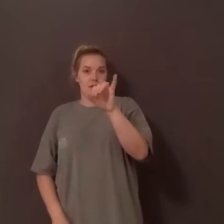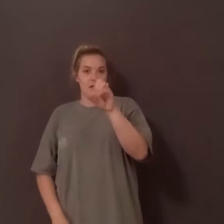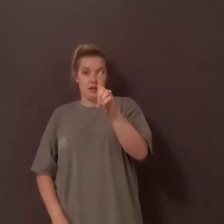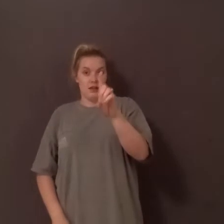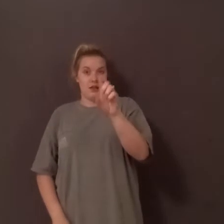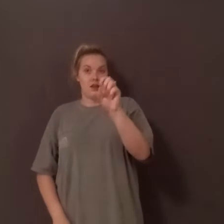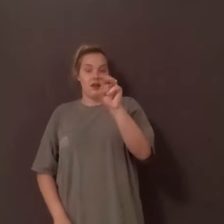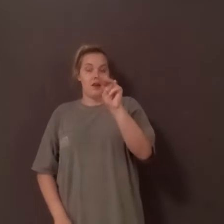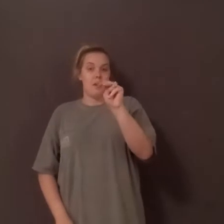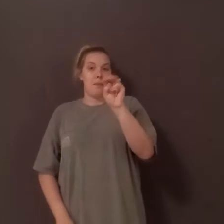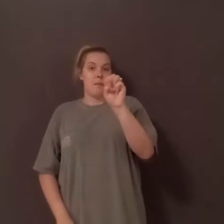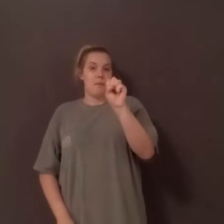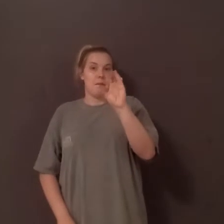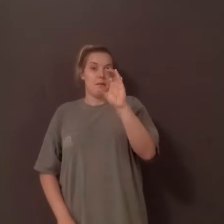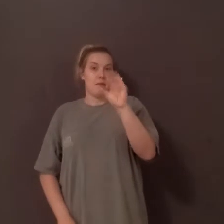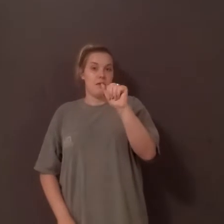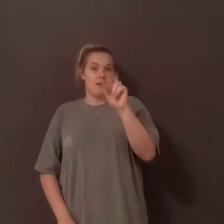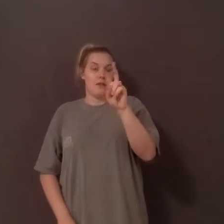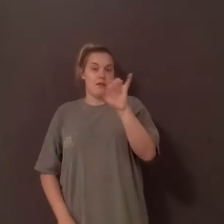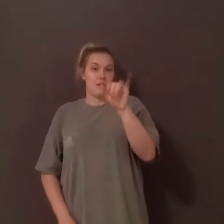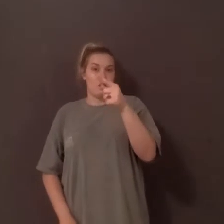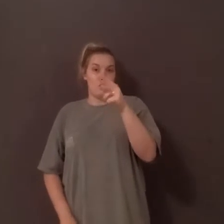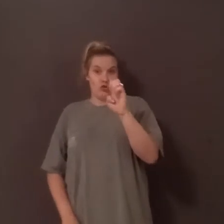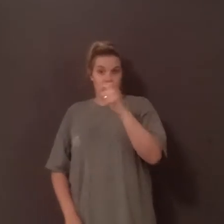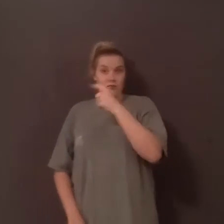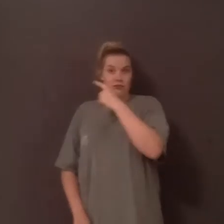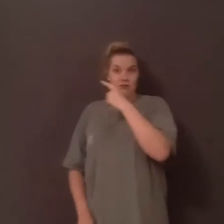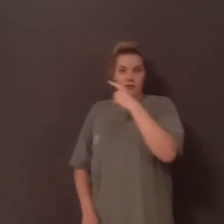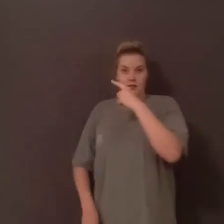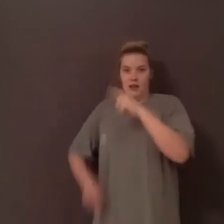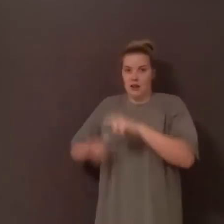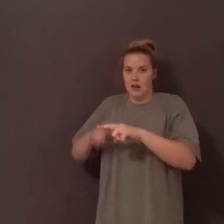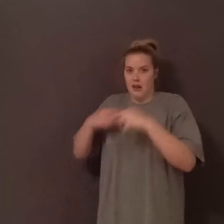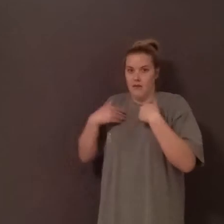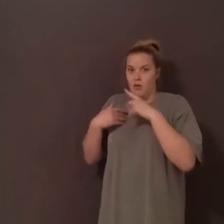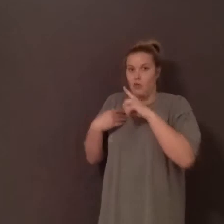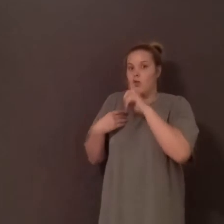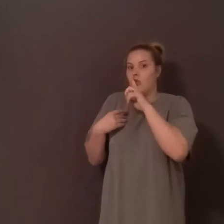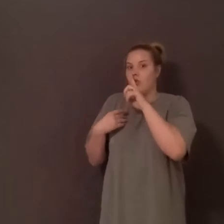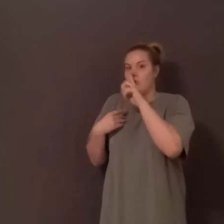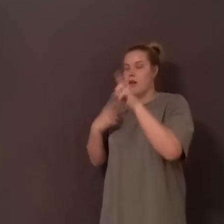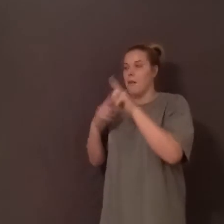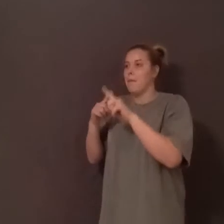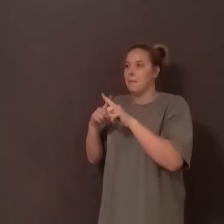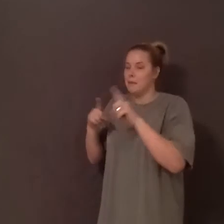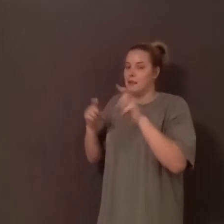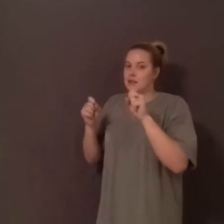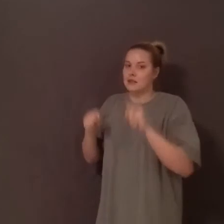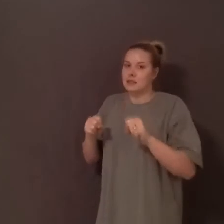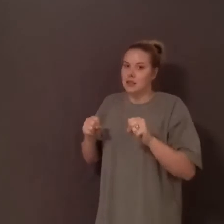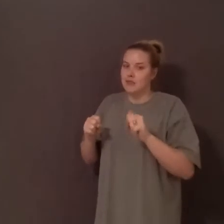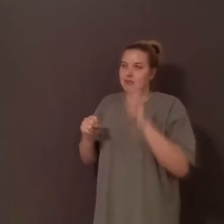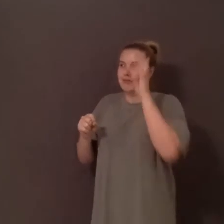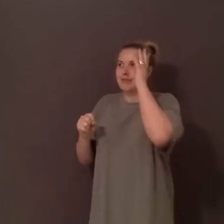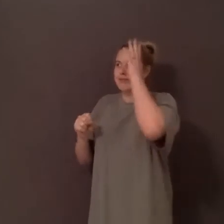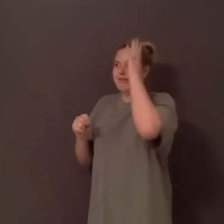is to kind of recreate. You know, we can't get the real Miscavige, but we can create our own Miscavige